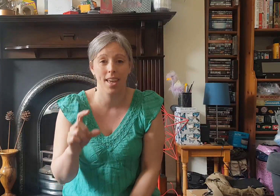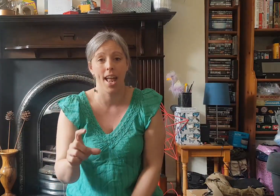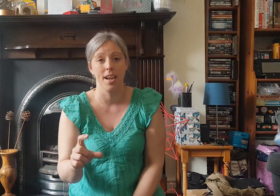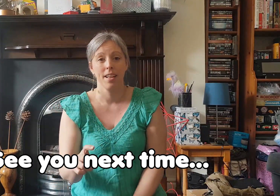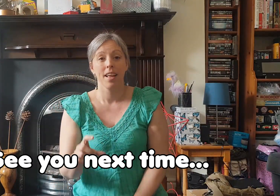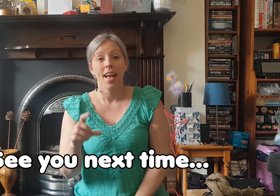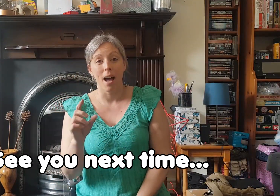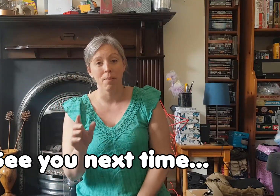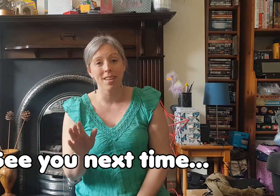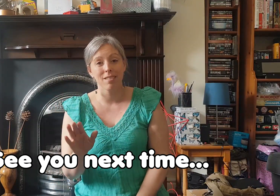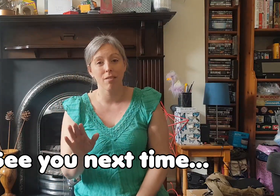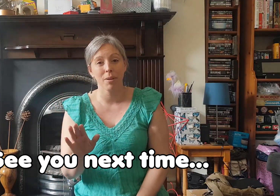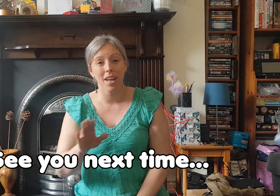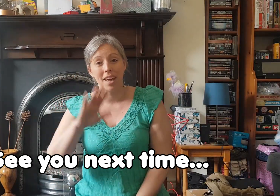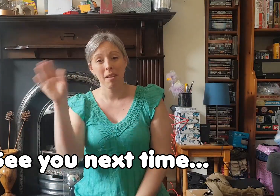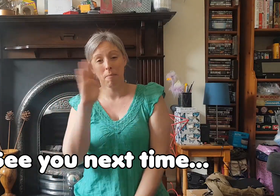happy easter everybody bye